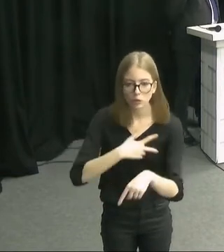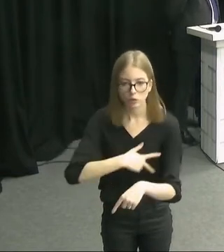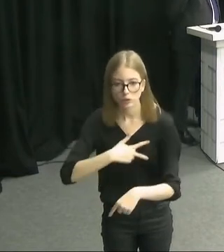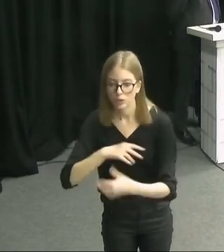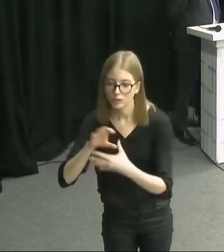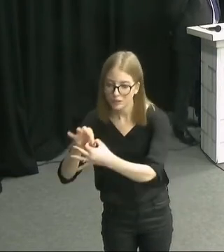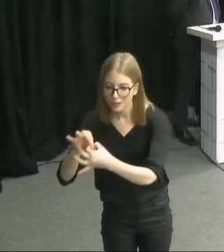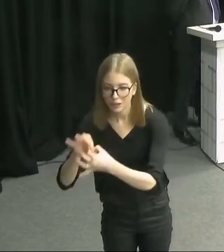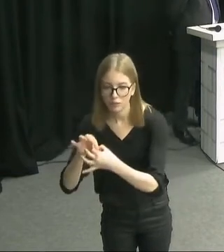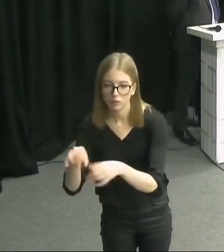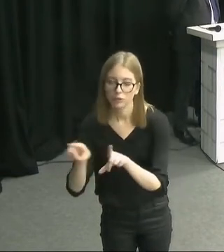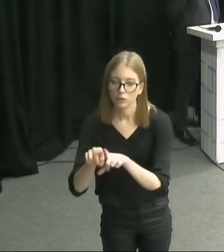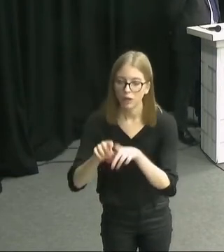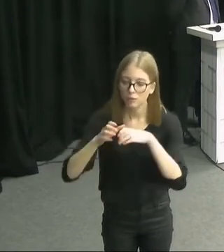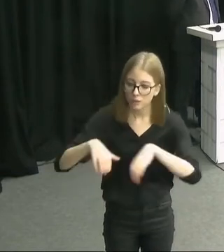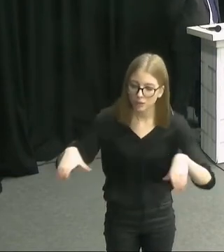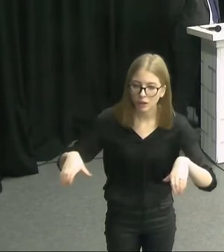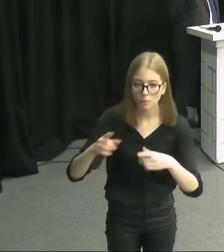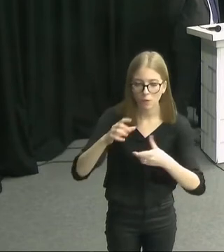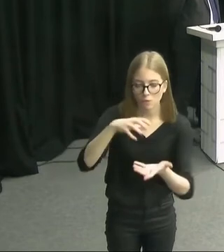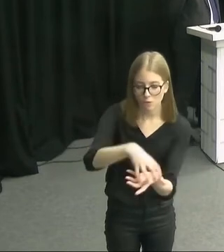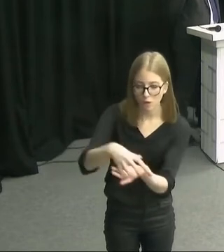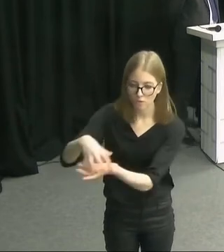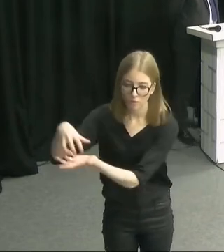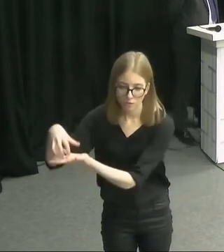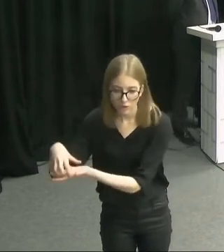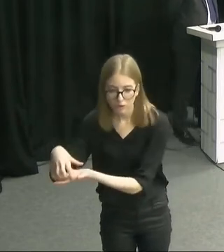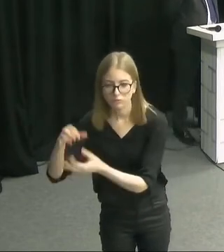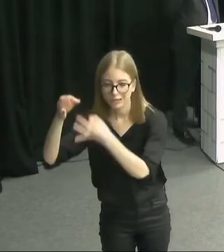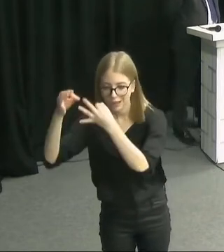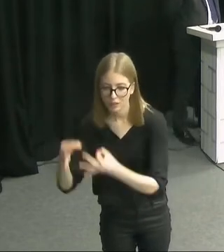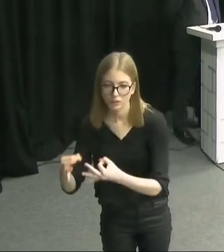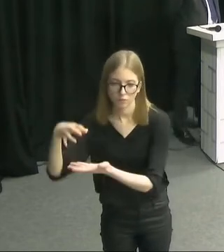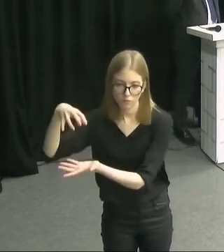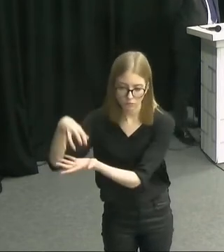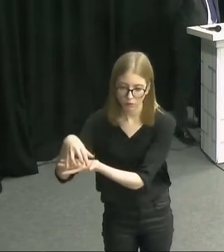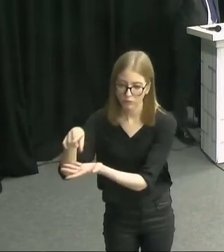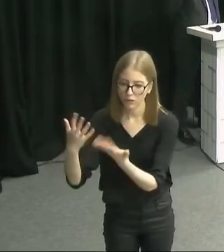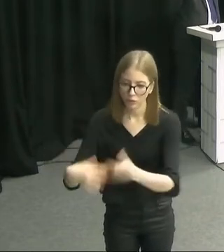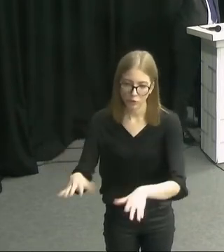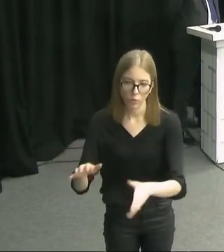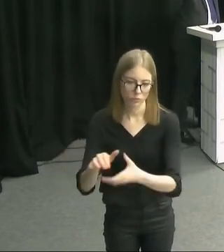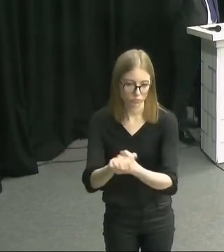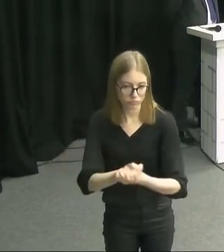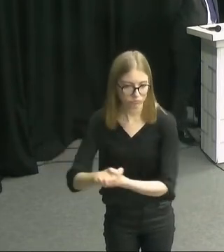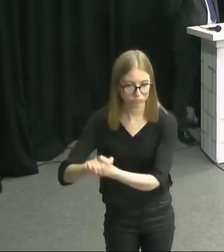community. We have carried out surveys, and we know what the alumni want, and we know what can they